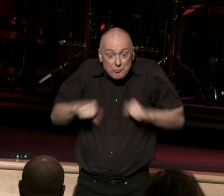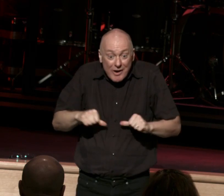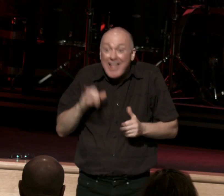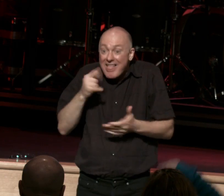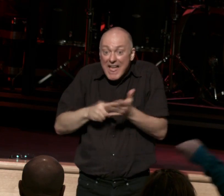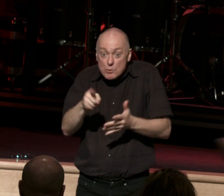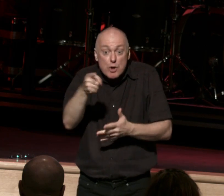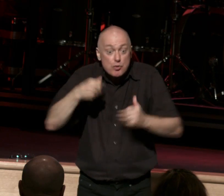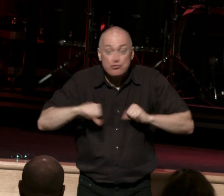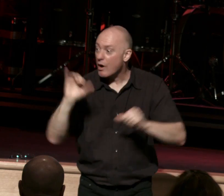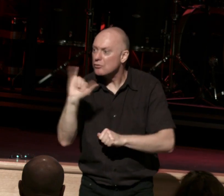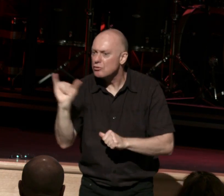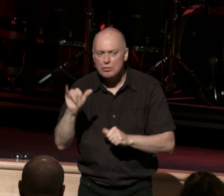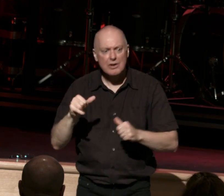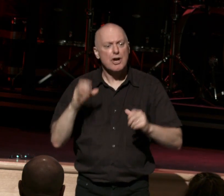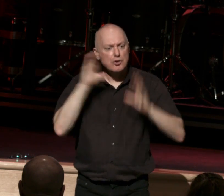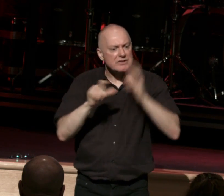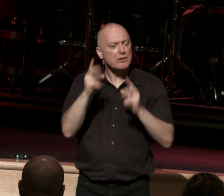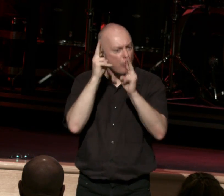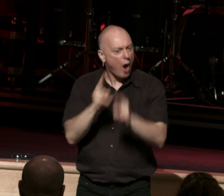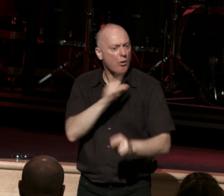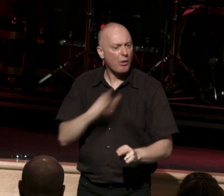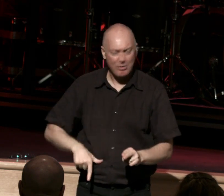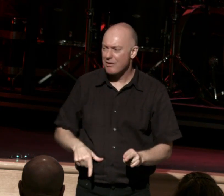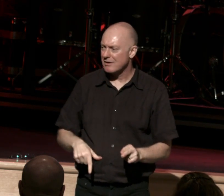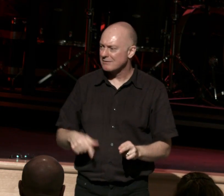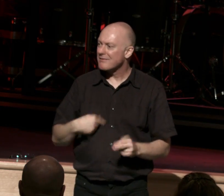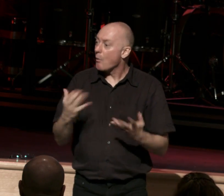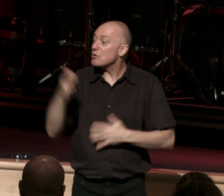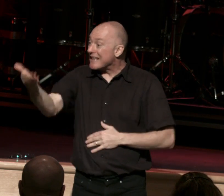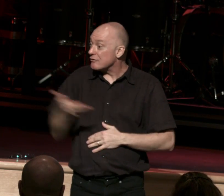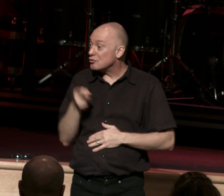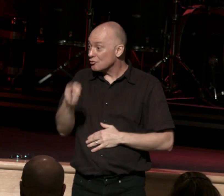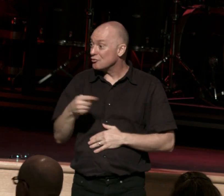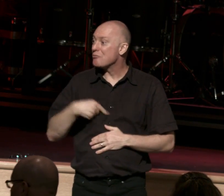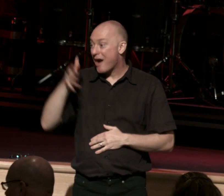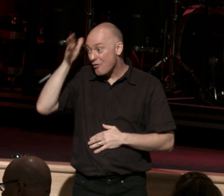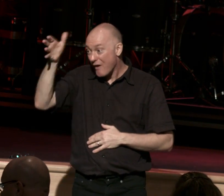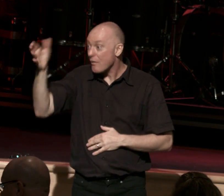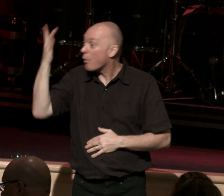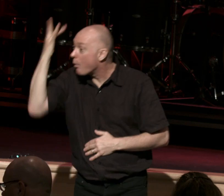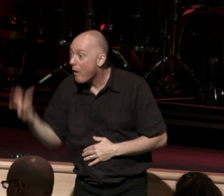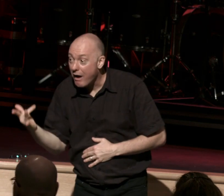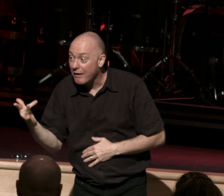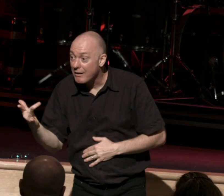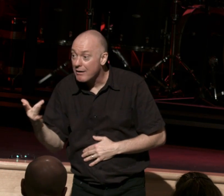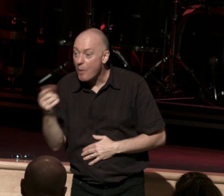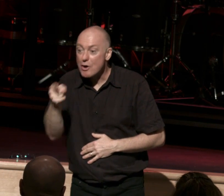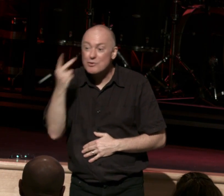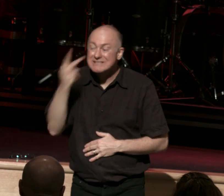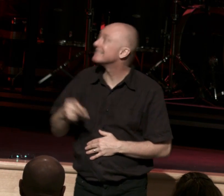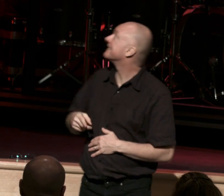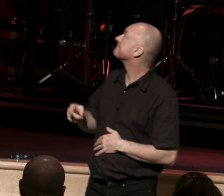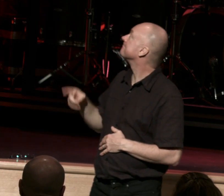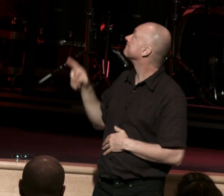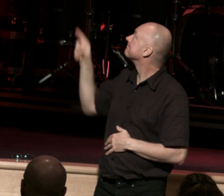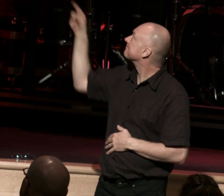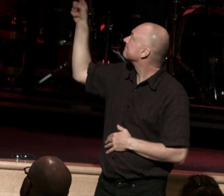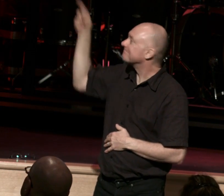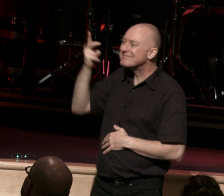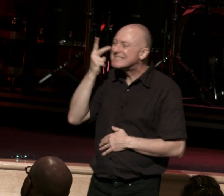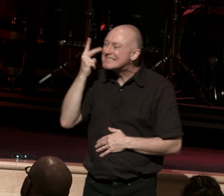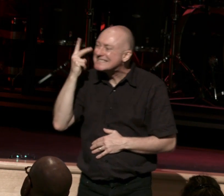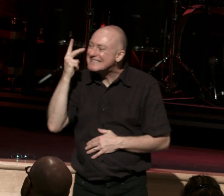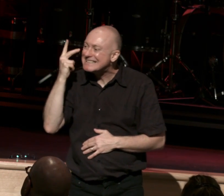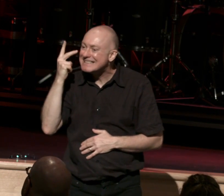what I'm trying to do now. That's what you're trying to do now as we seek to honor the Lord. Now, I wanted to introduce you to Grandpa today because I want you to see this as it relates